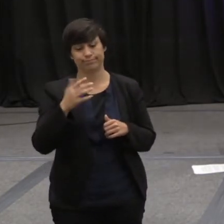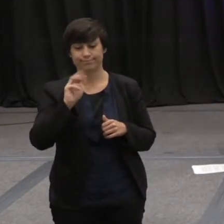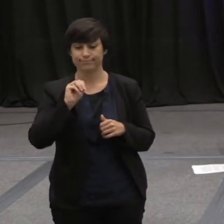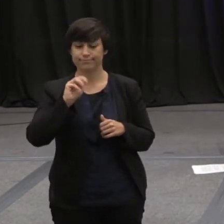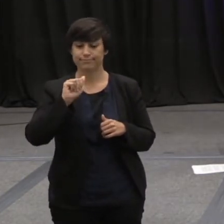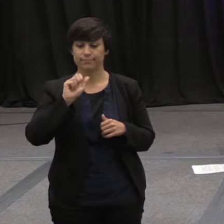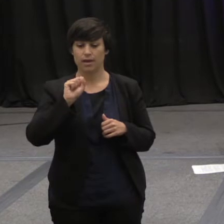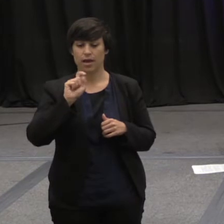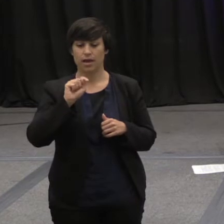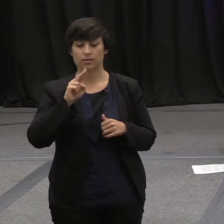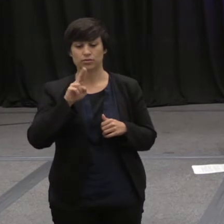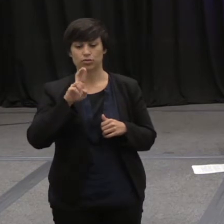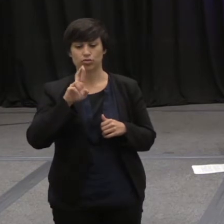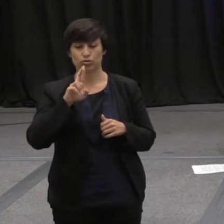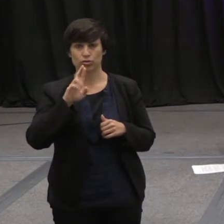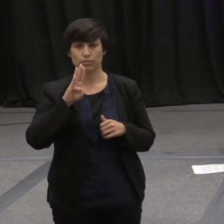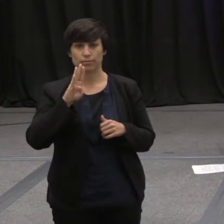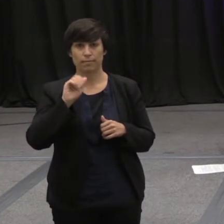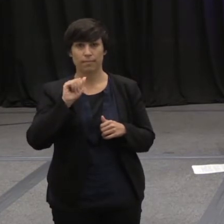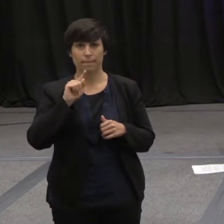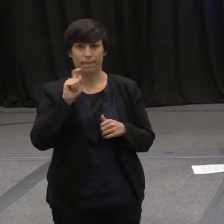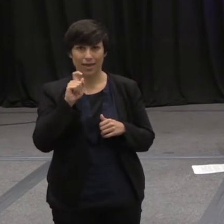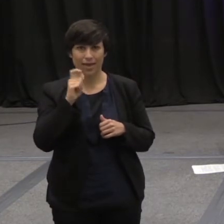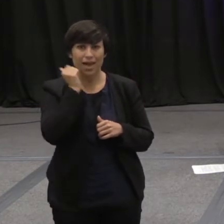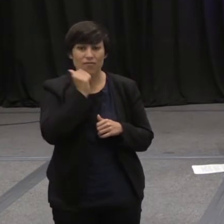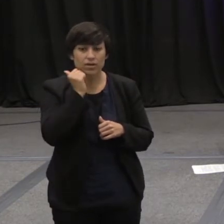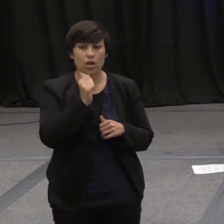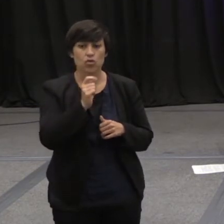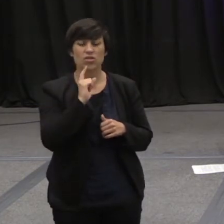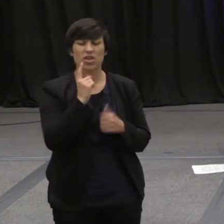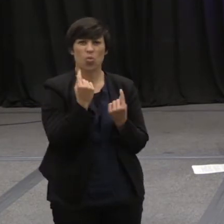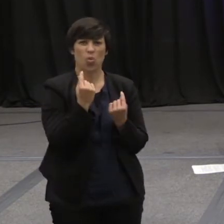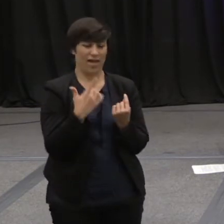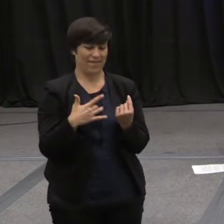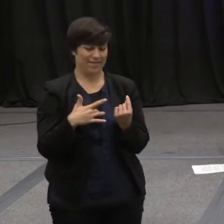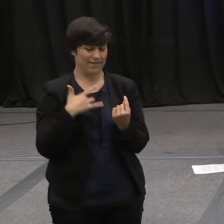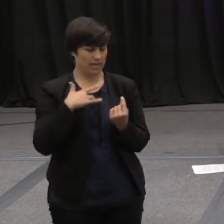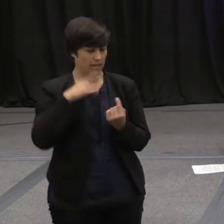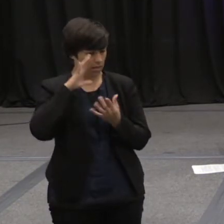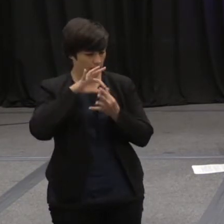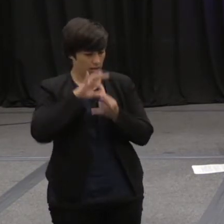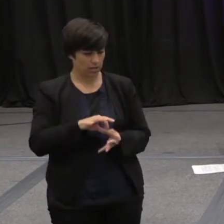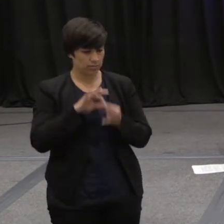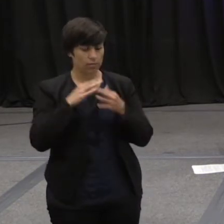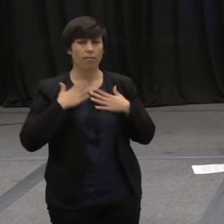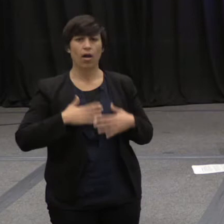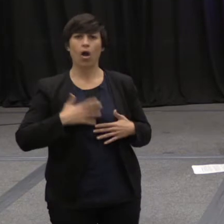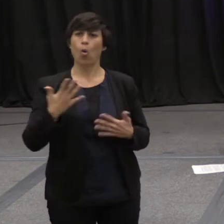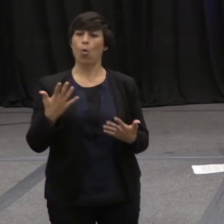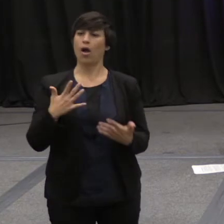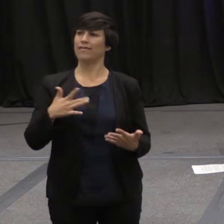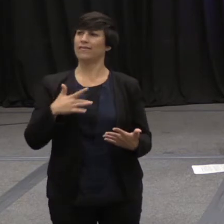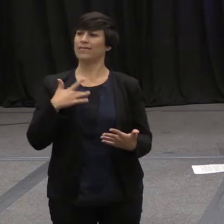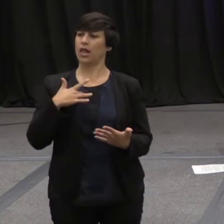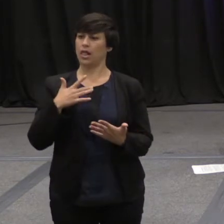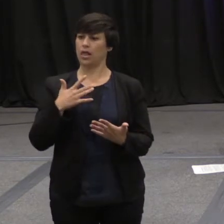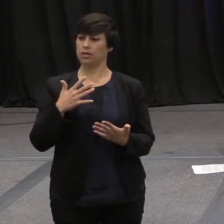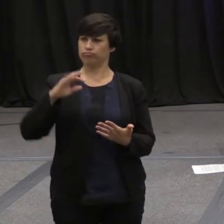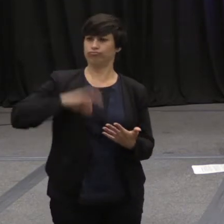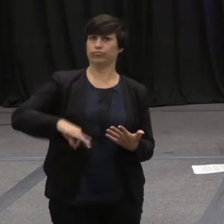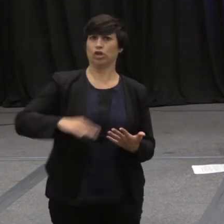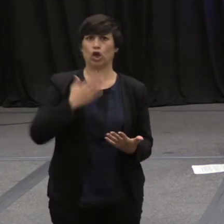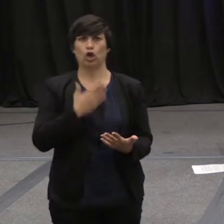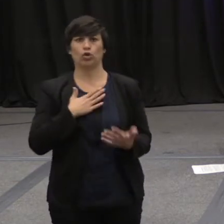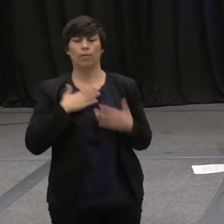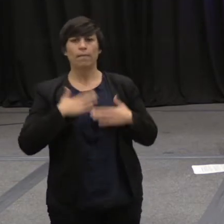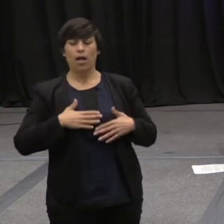simply as, what is the feeling that gets me into my body? What is the feeling that feels good to my body? What is the way